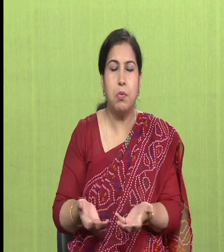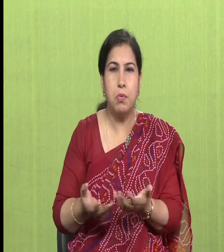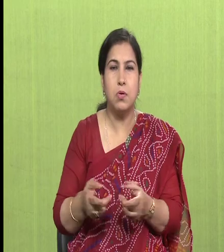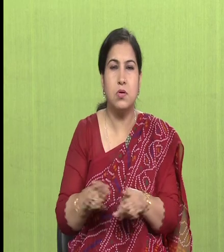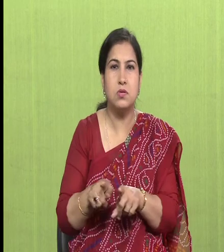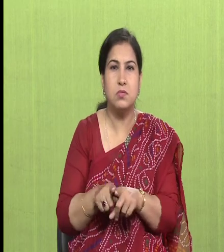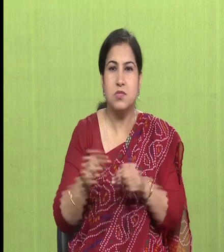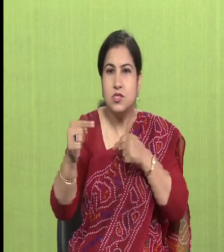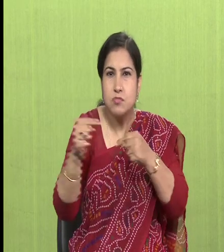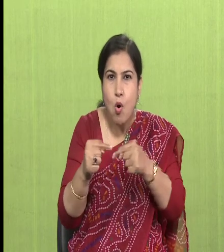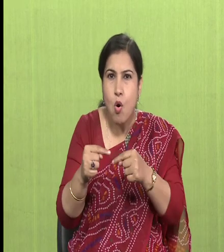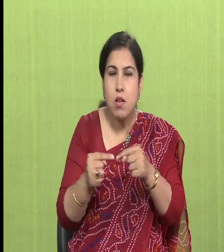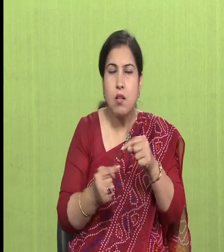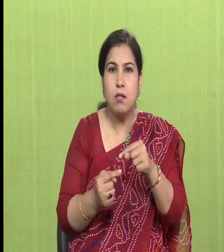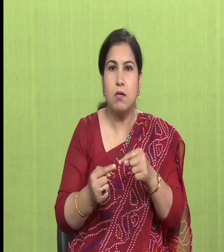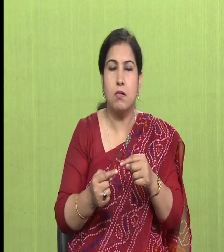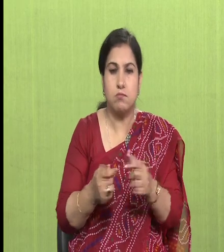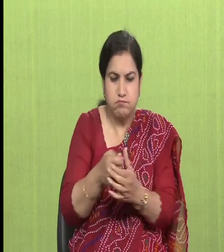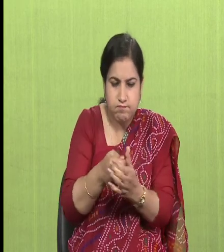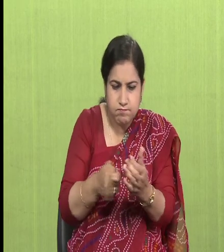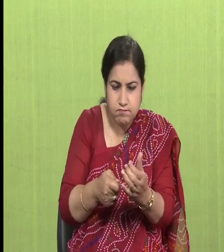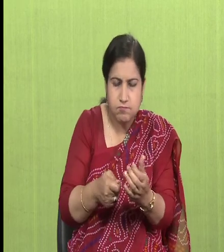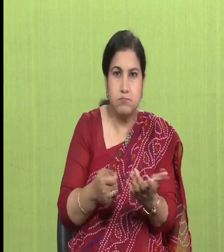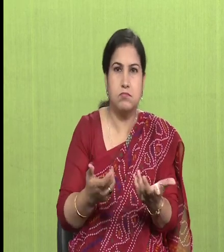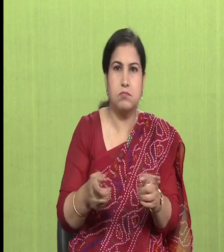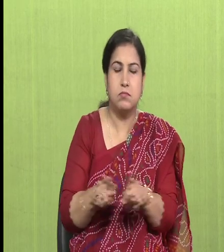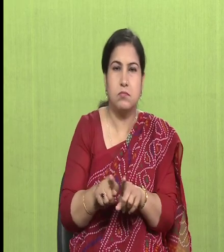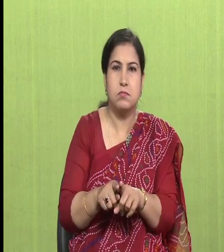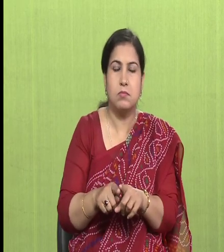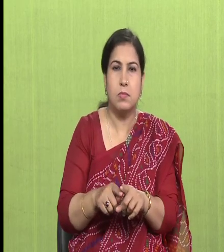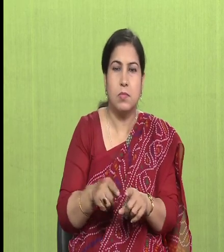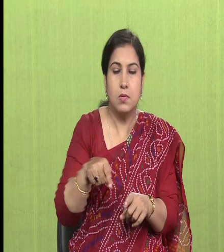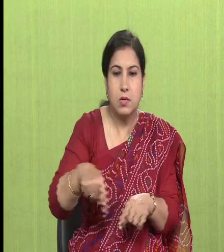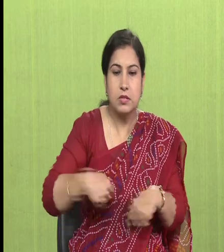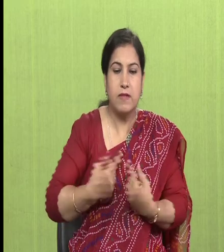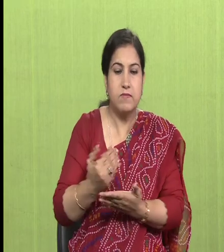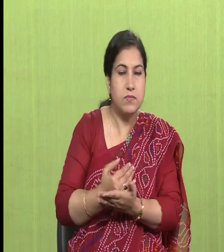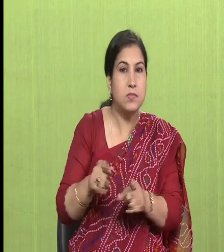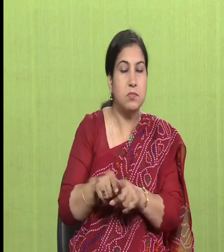and small weapons which could be easily used to kill these animals.